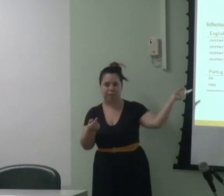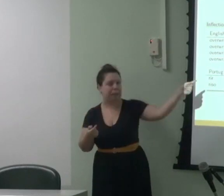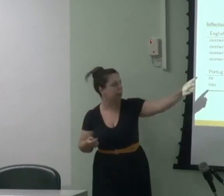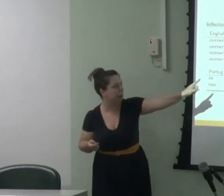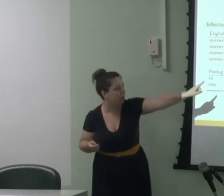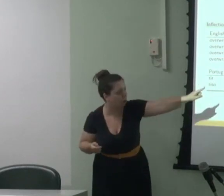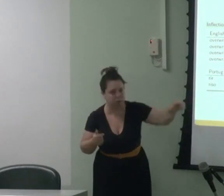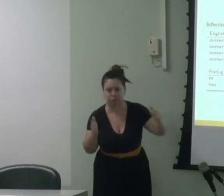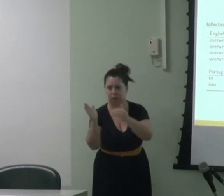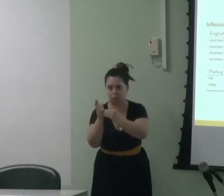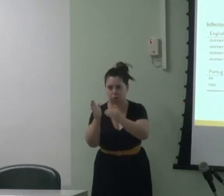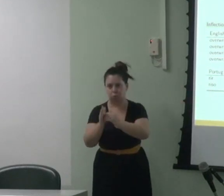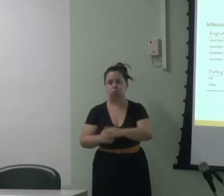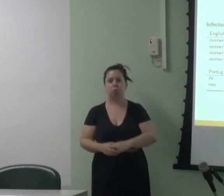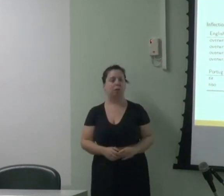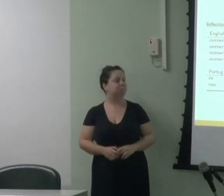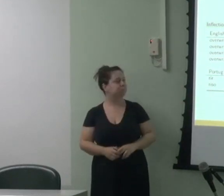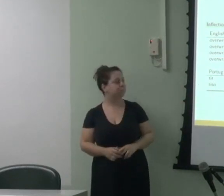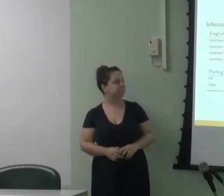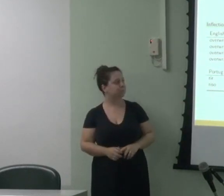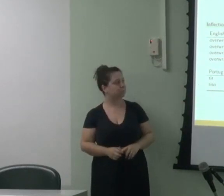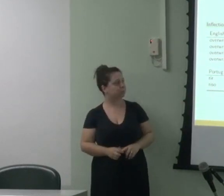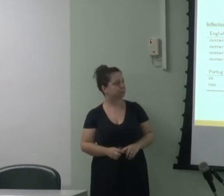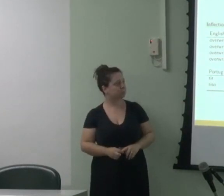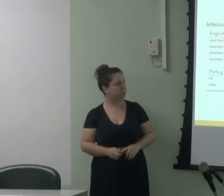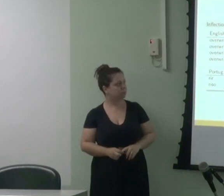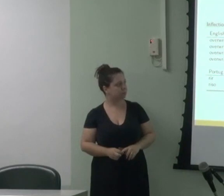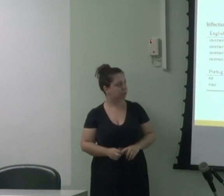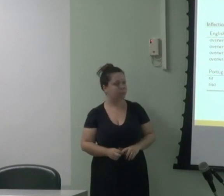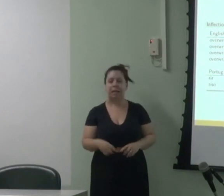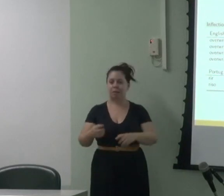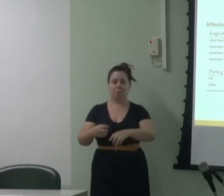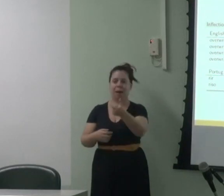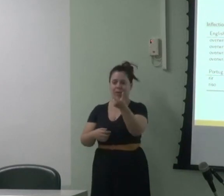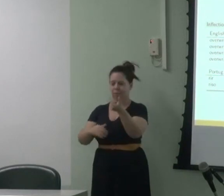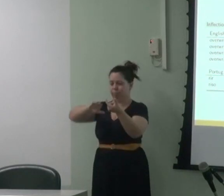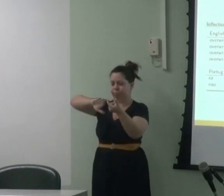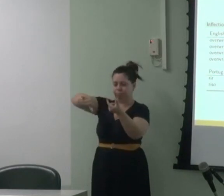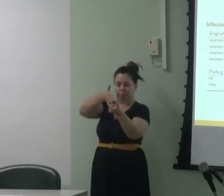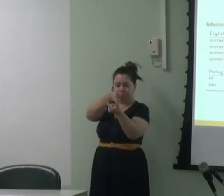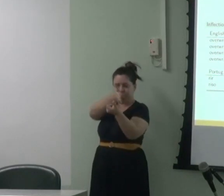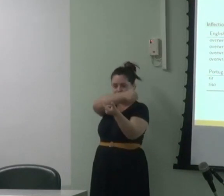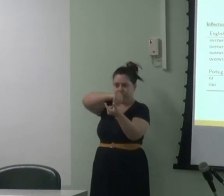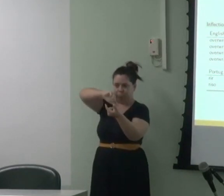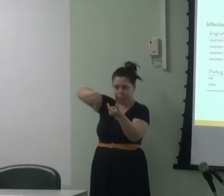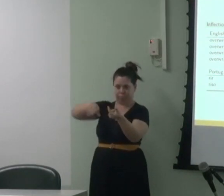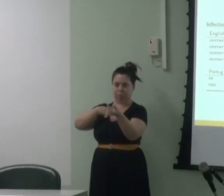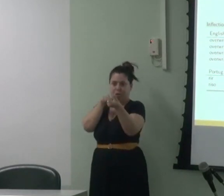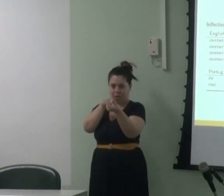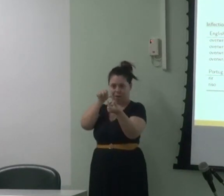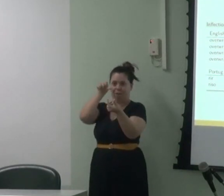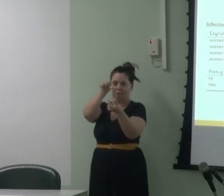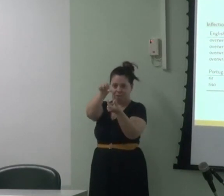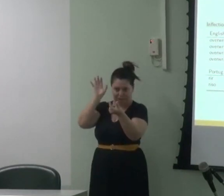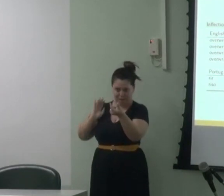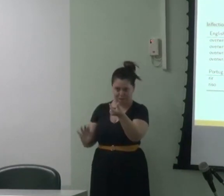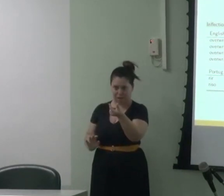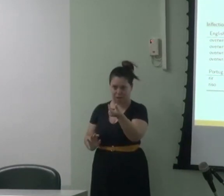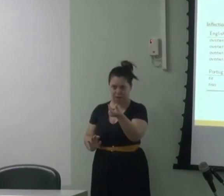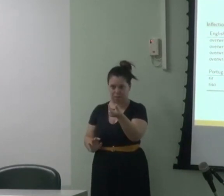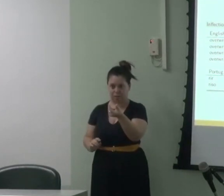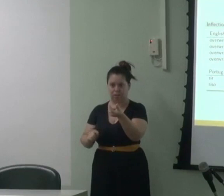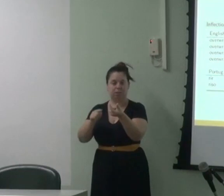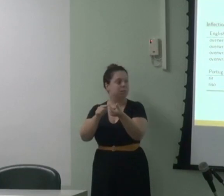What remains after stripping of the ending is the